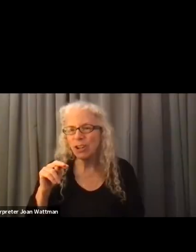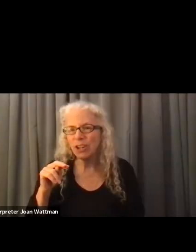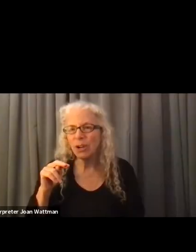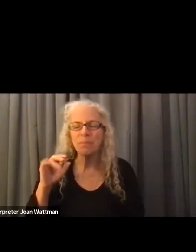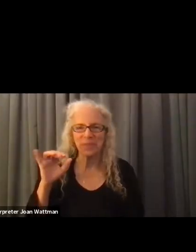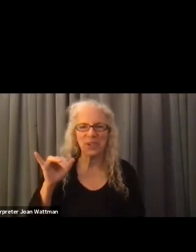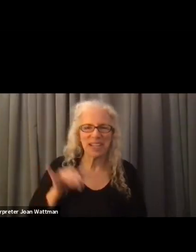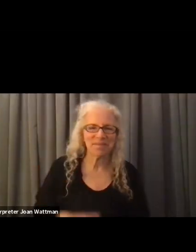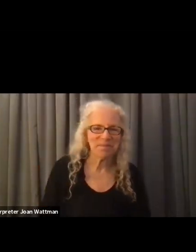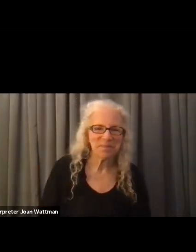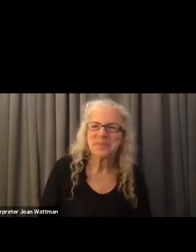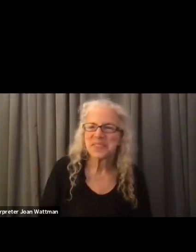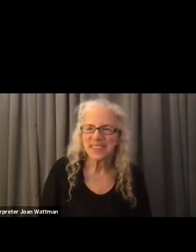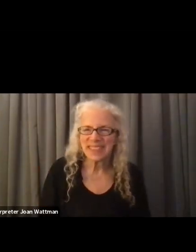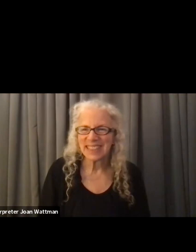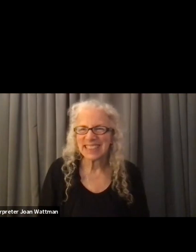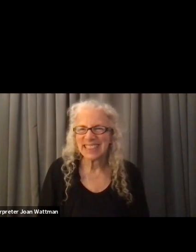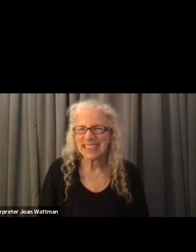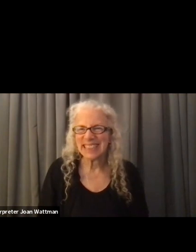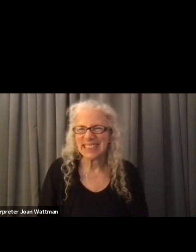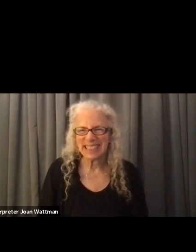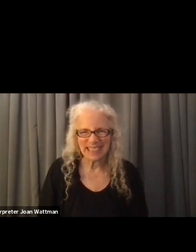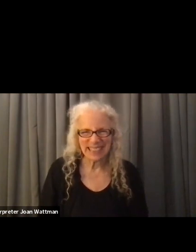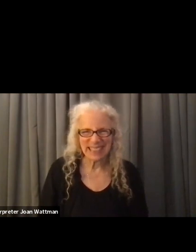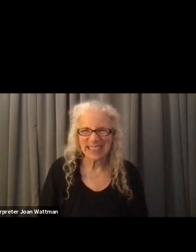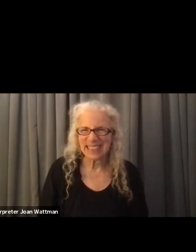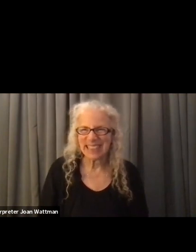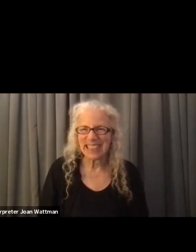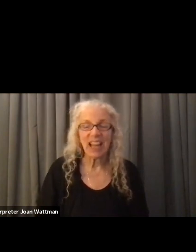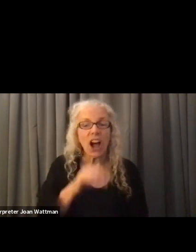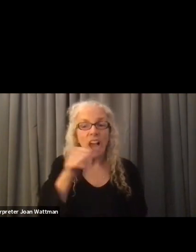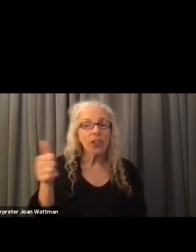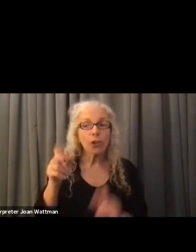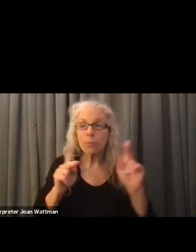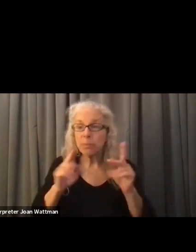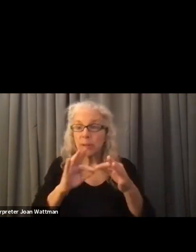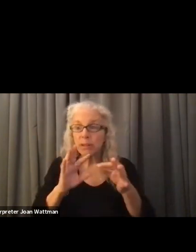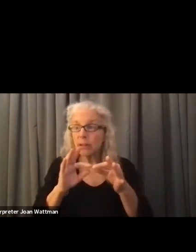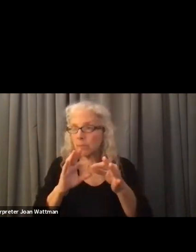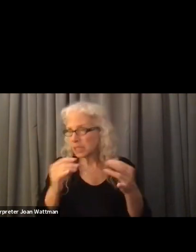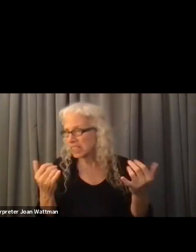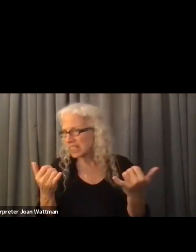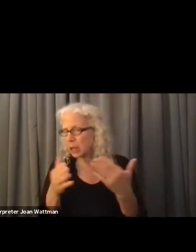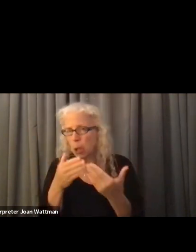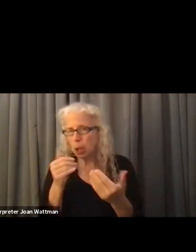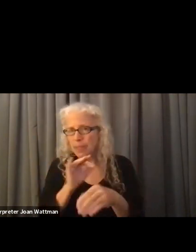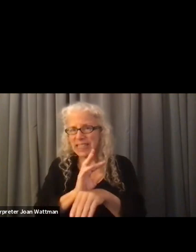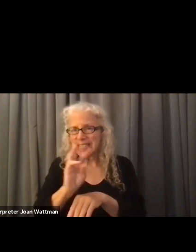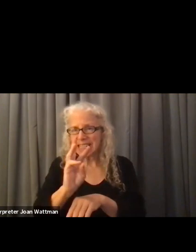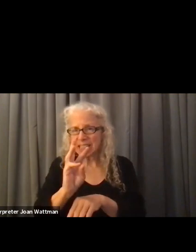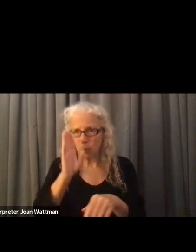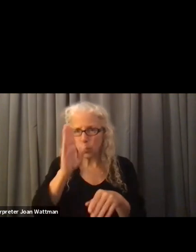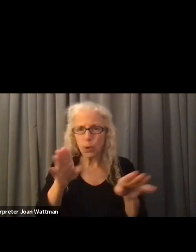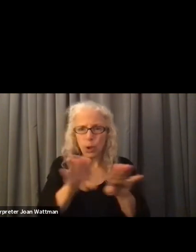Jen, you're, oh, okay. Okay. Any other business before we close out for